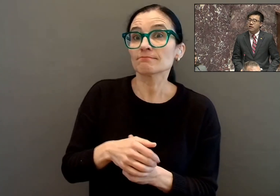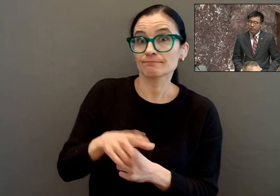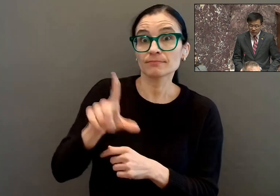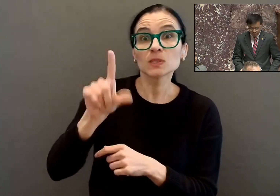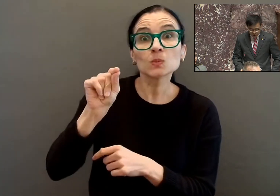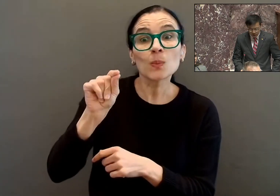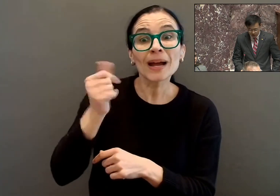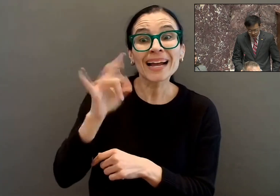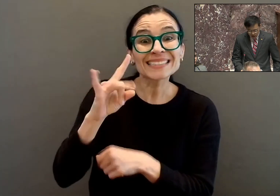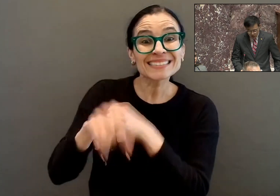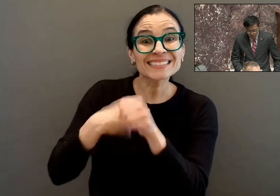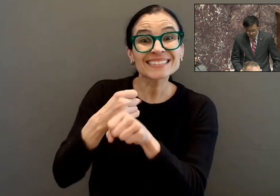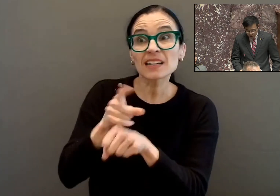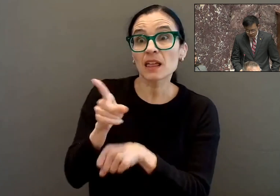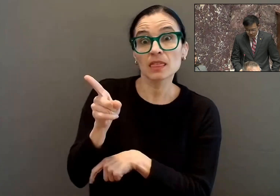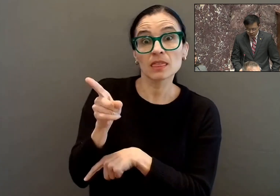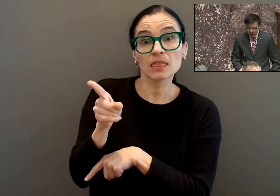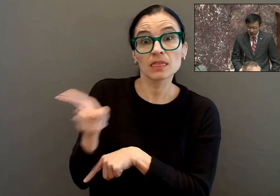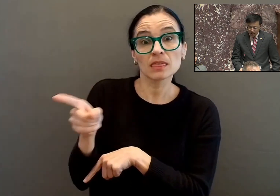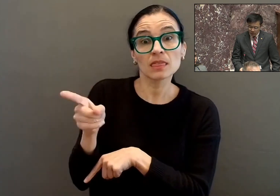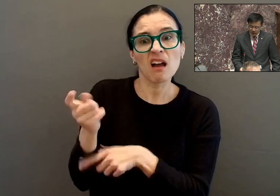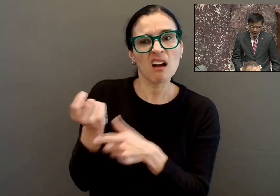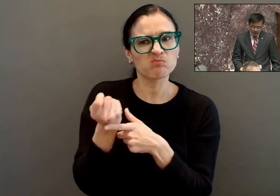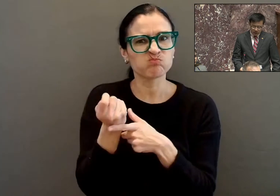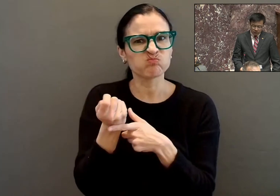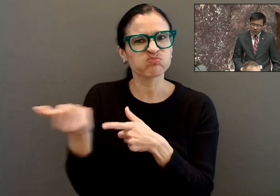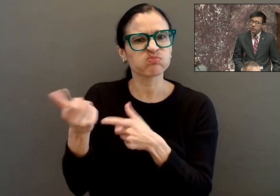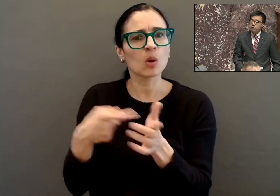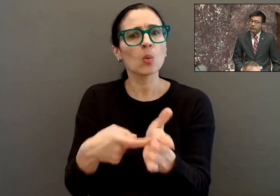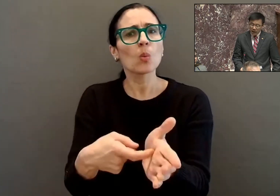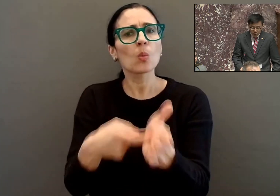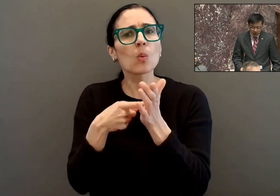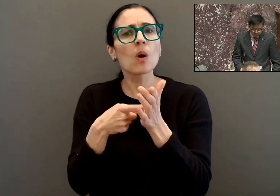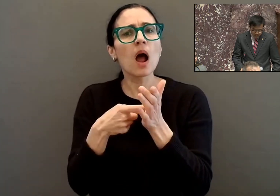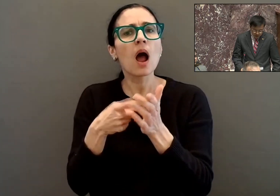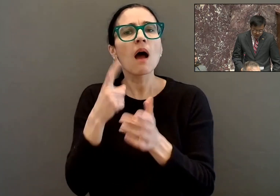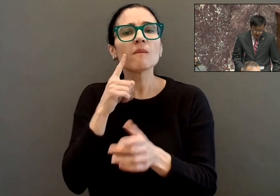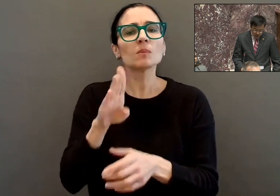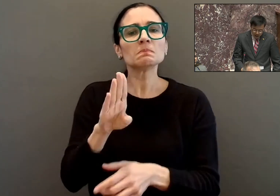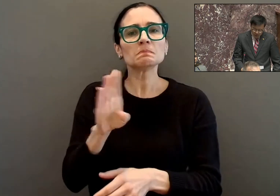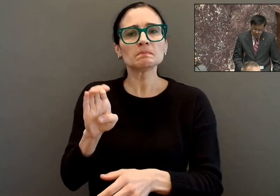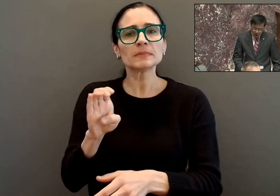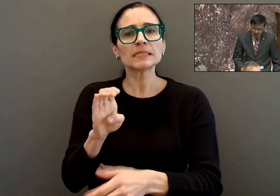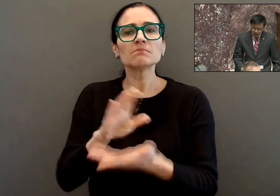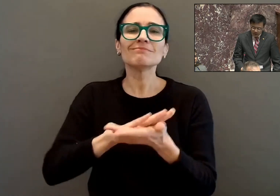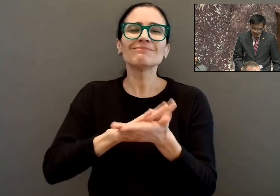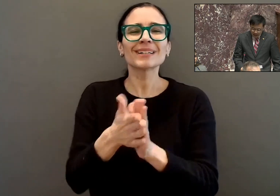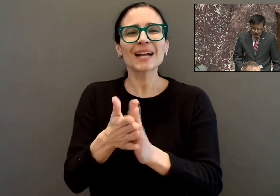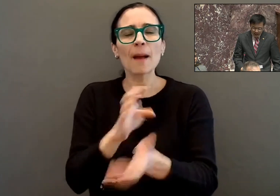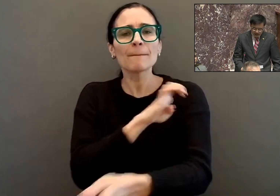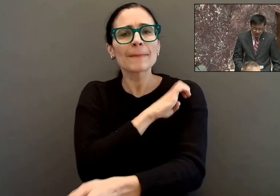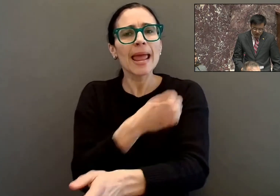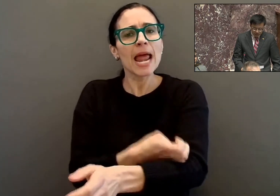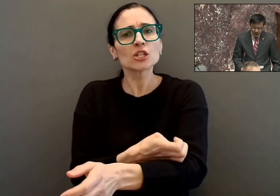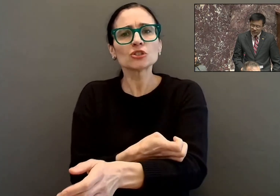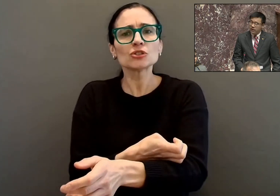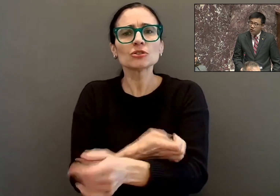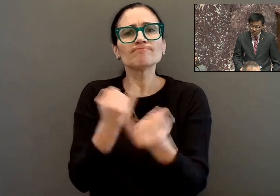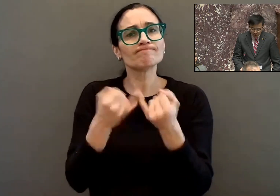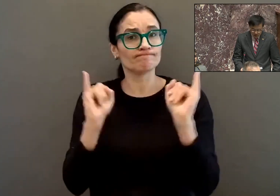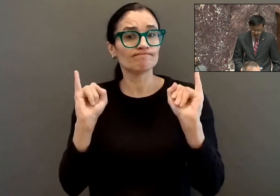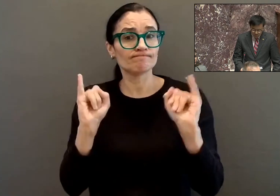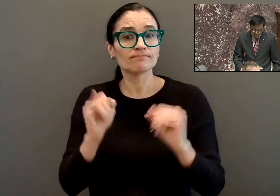energy self-sufficient. We are about to go into a 9-hour estimate for the Minister of Energy. And how can we possibly debate the estimates of